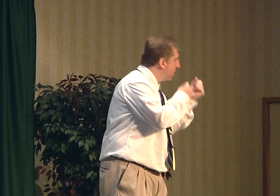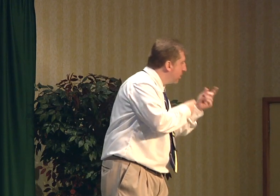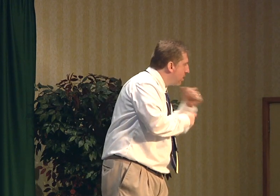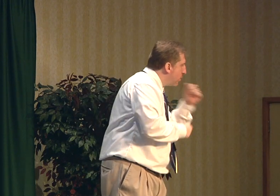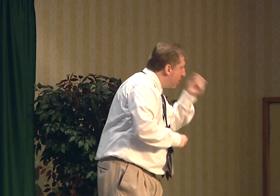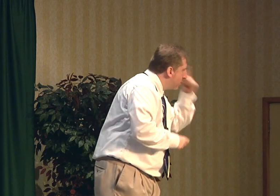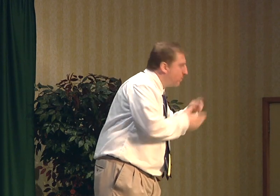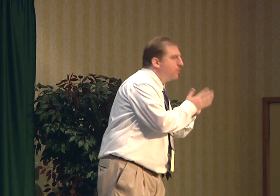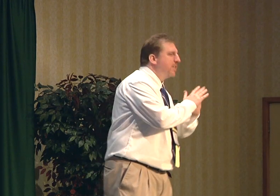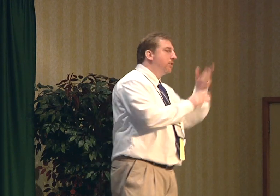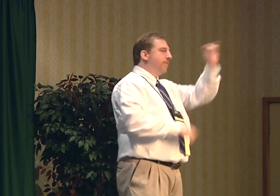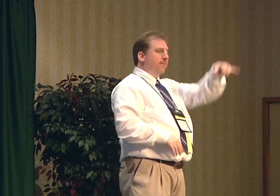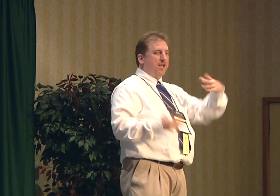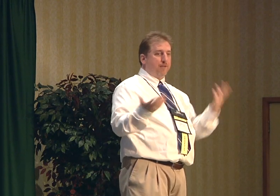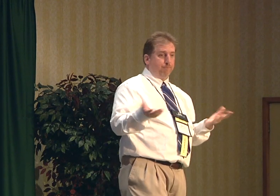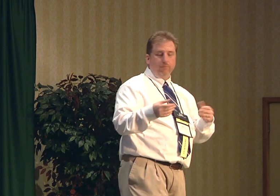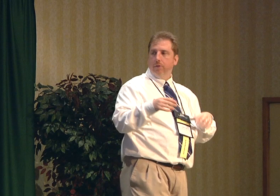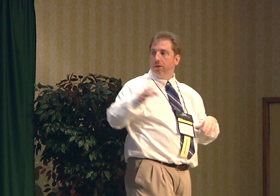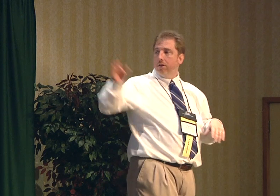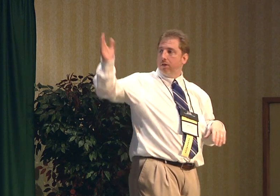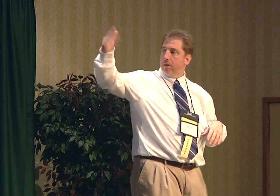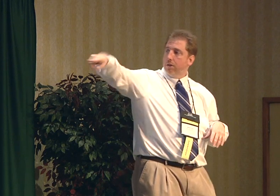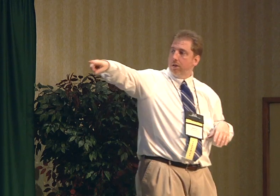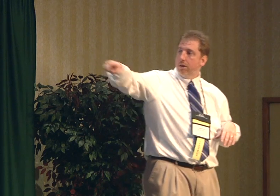And so their signing style has regional differences.